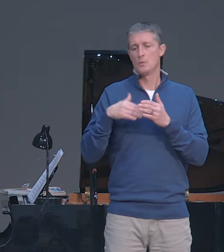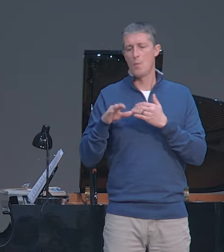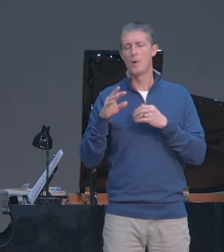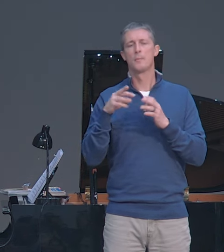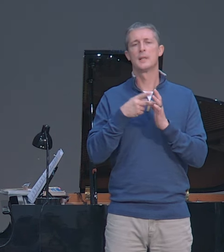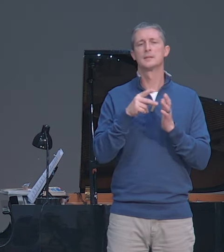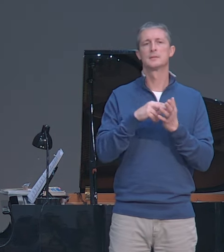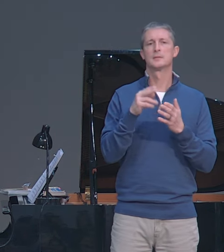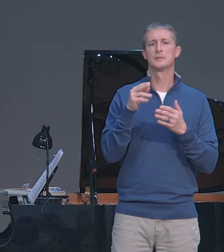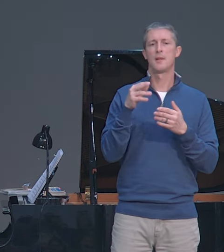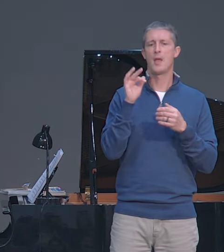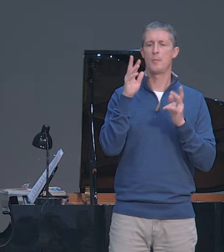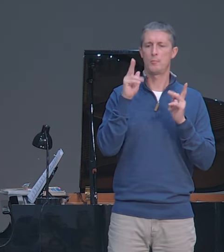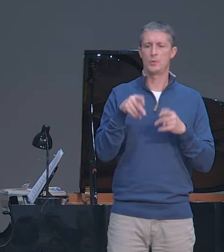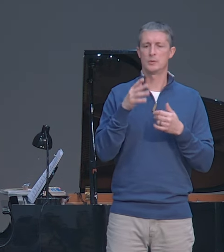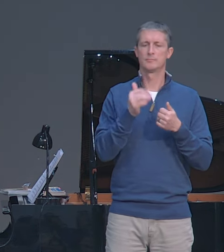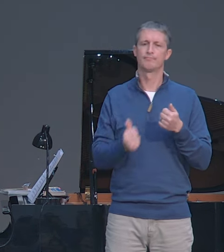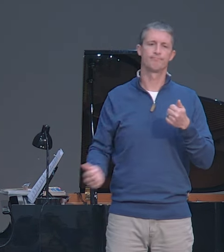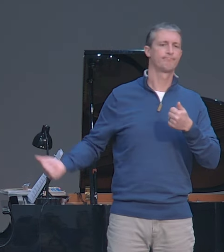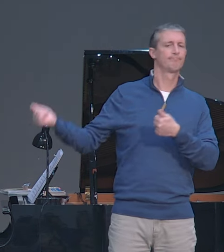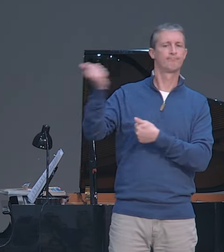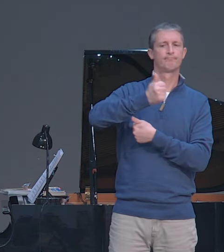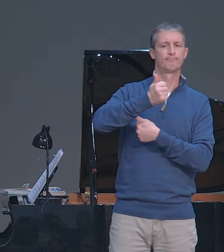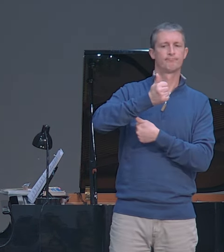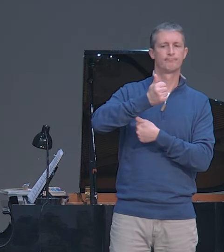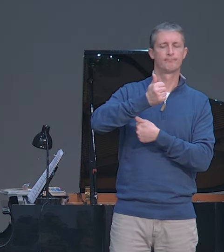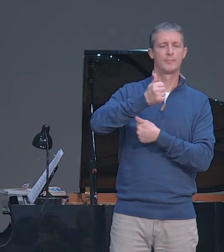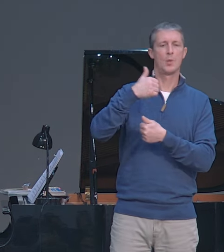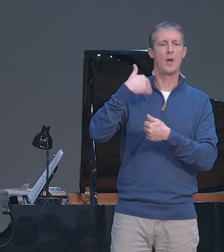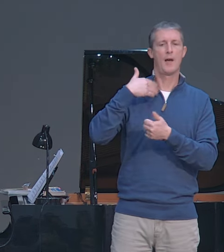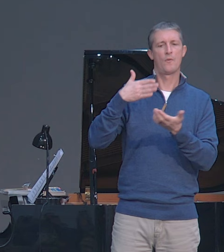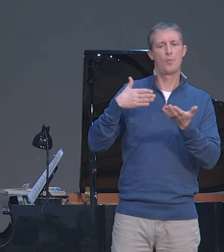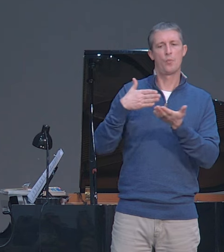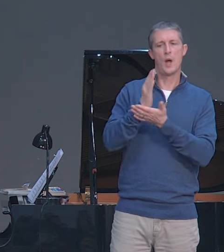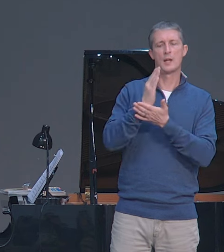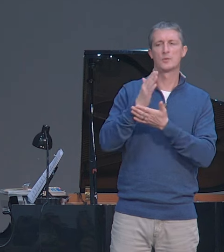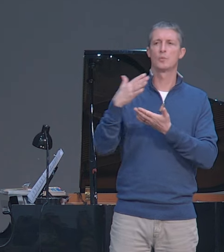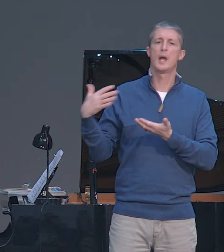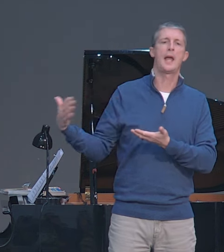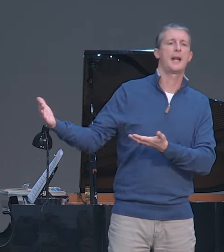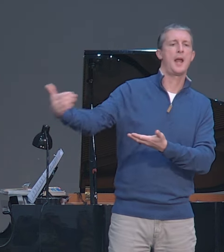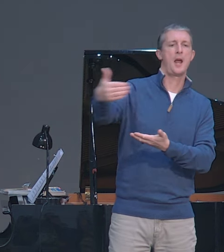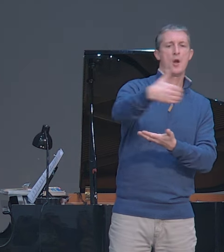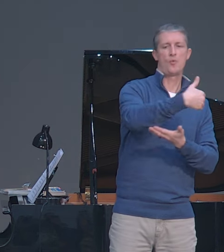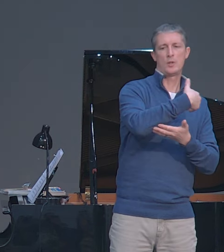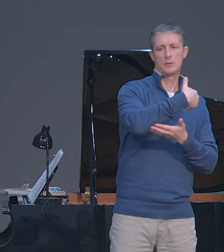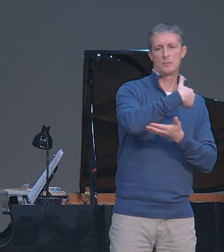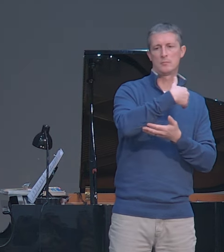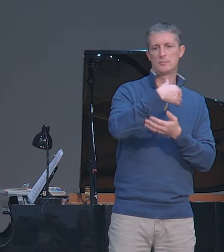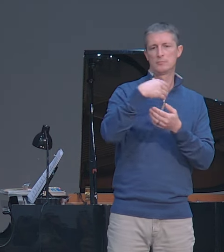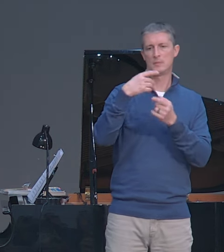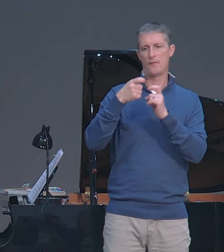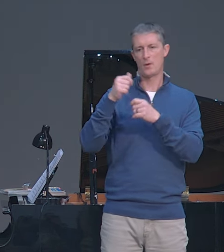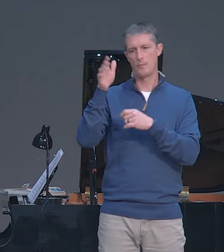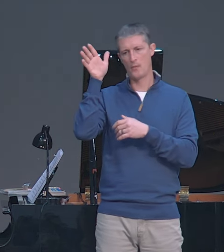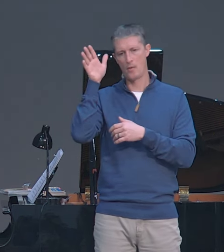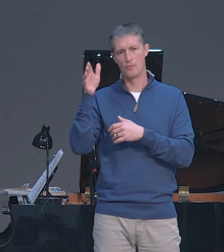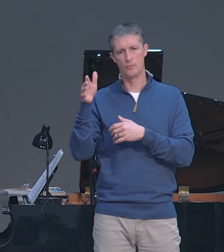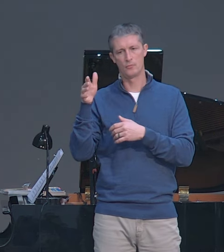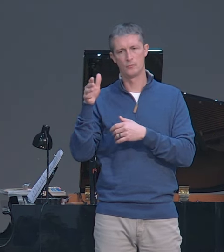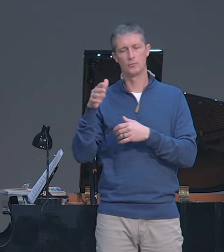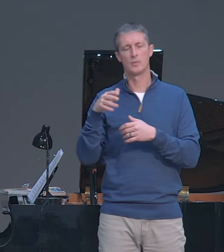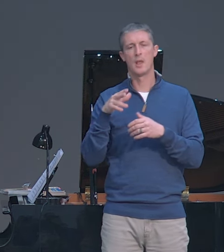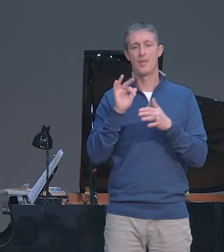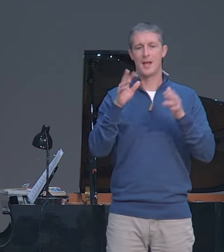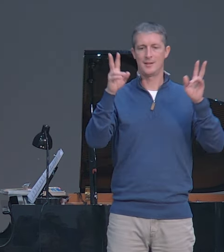had the position of preeminence and who had the right of inheritance. You see, the title